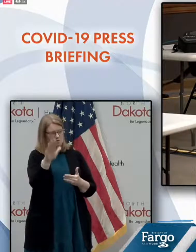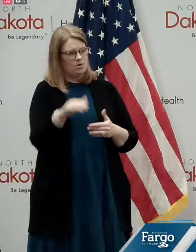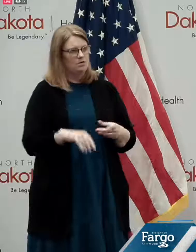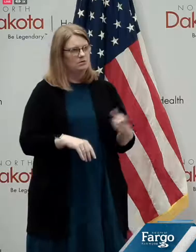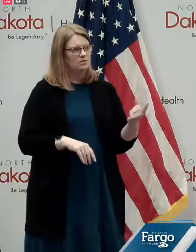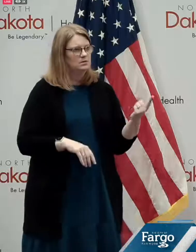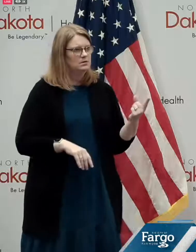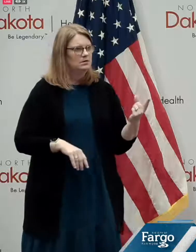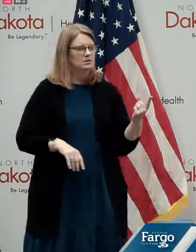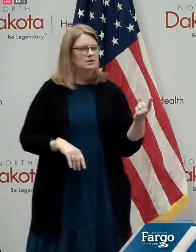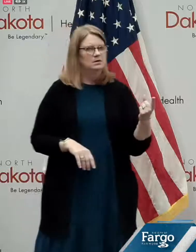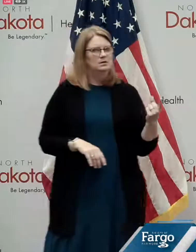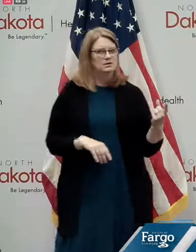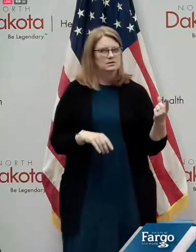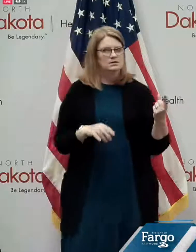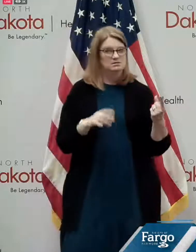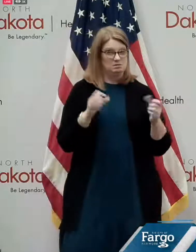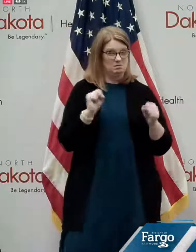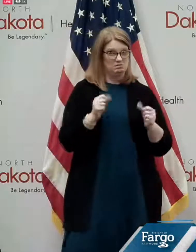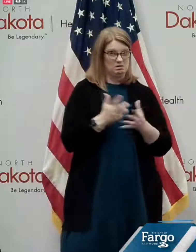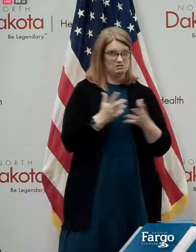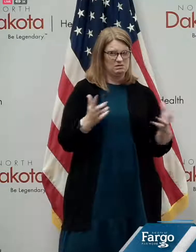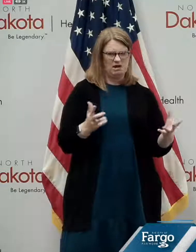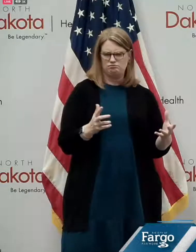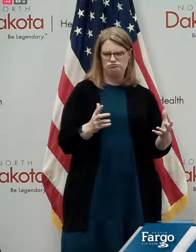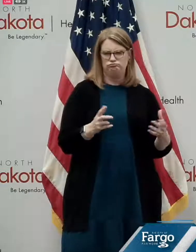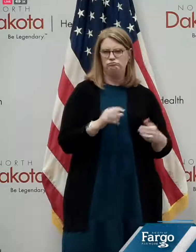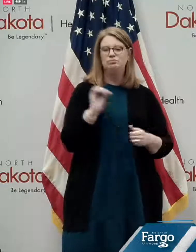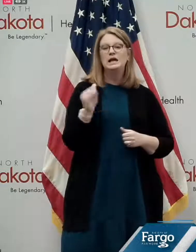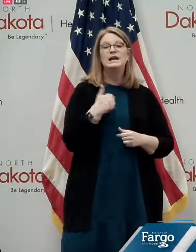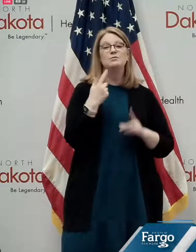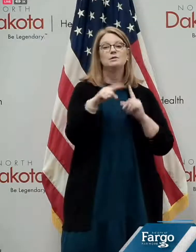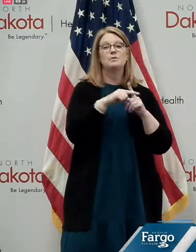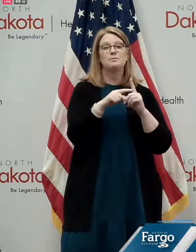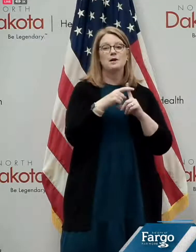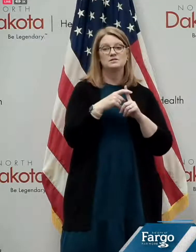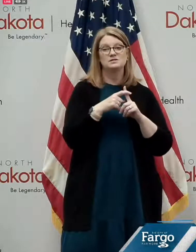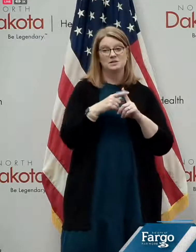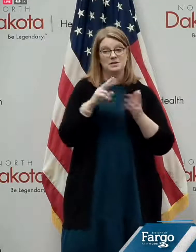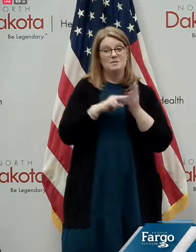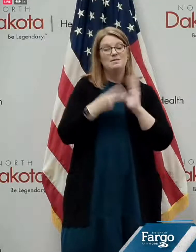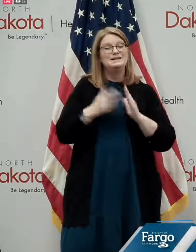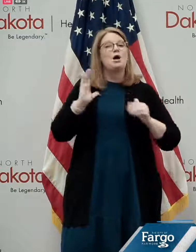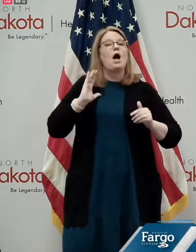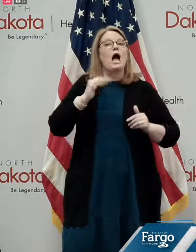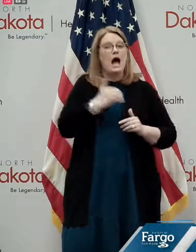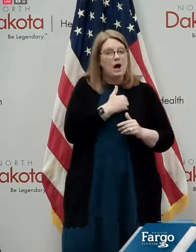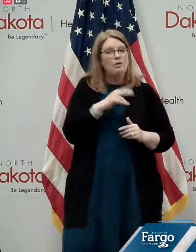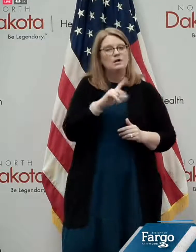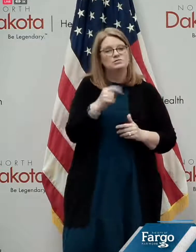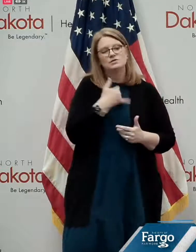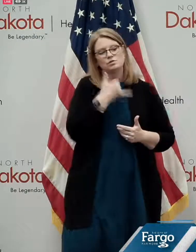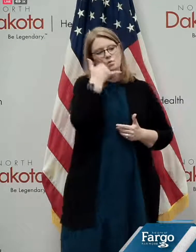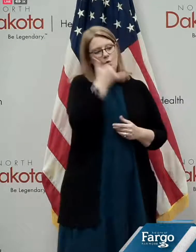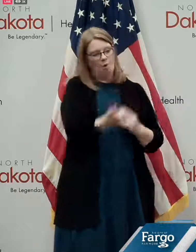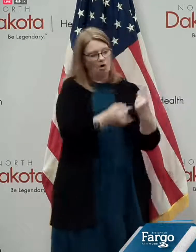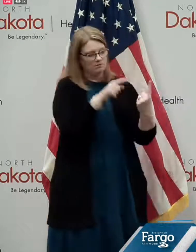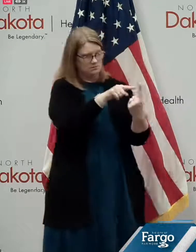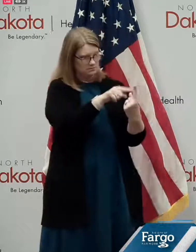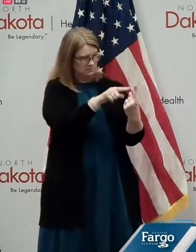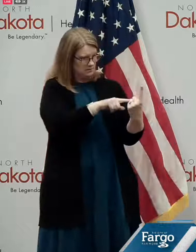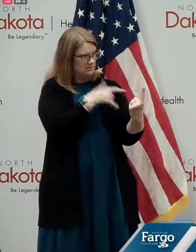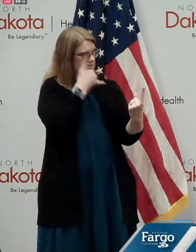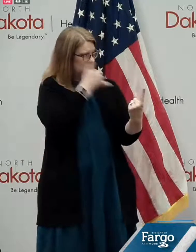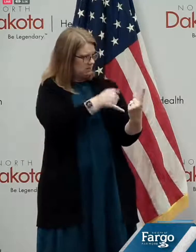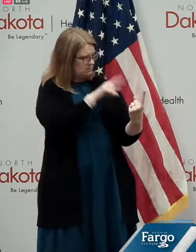don't think it's possible that there's a lot, because anybody who's positive gets a phone call from our contact tracers. We talk to every person, and through